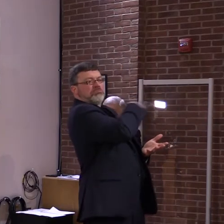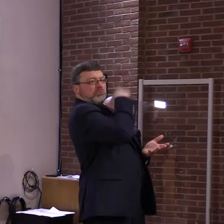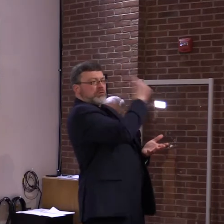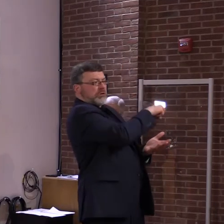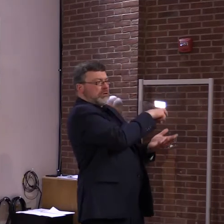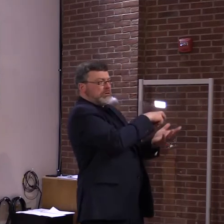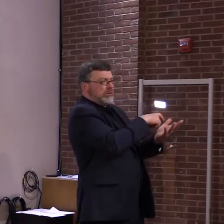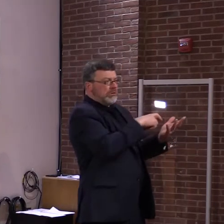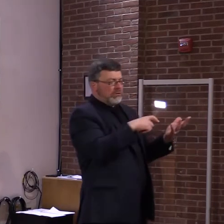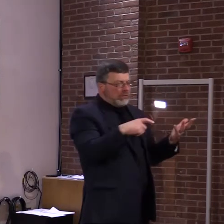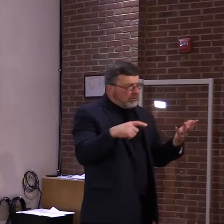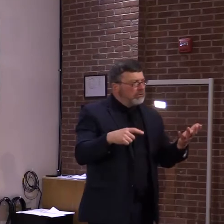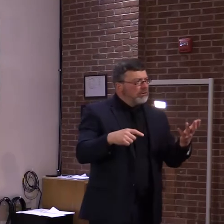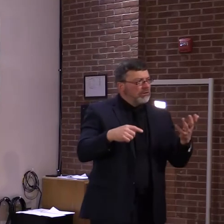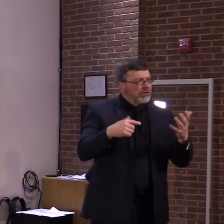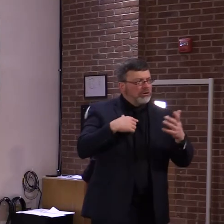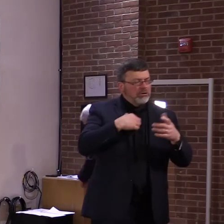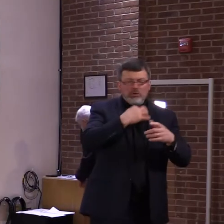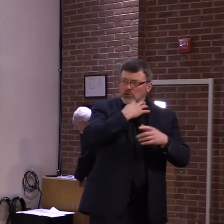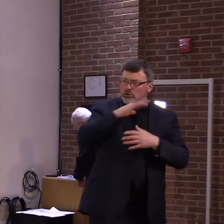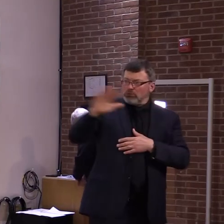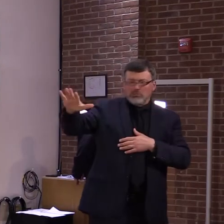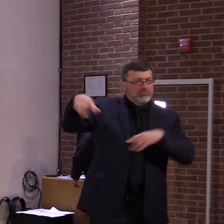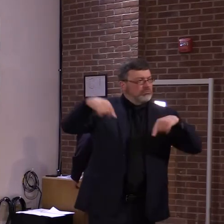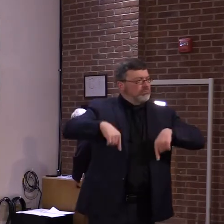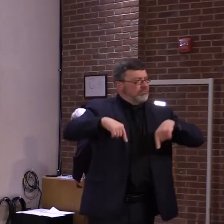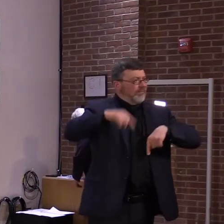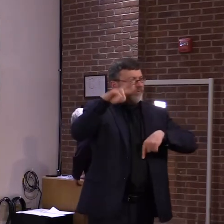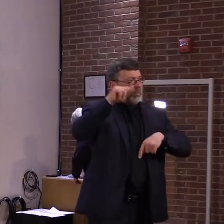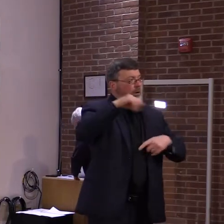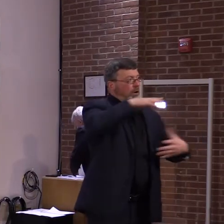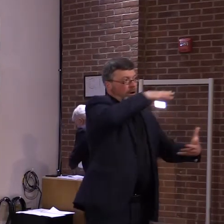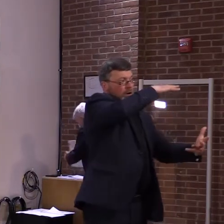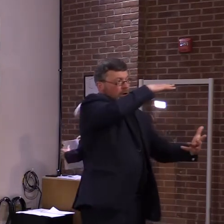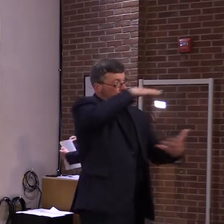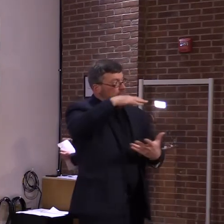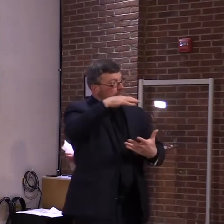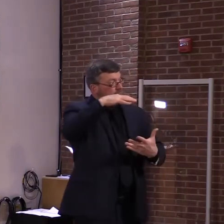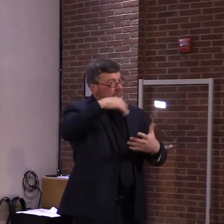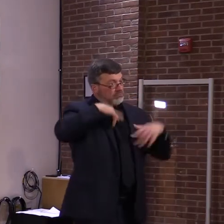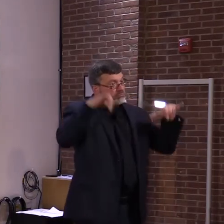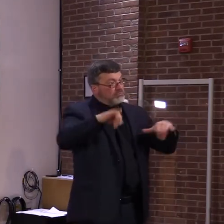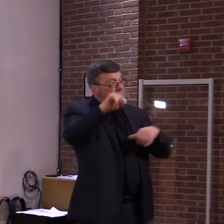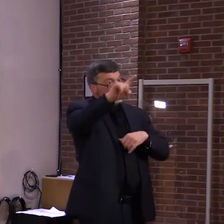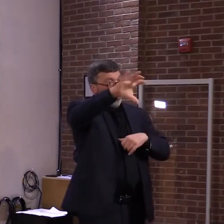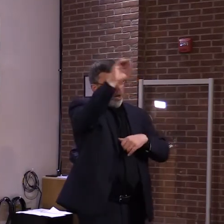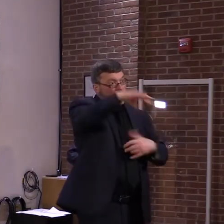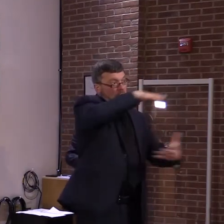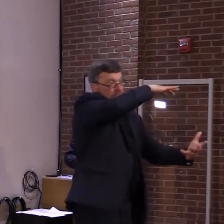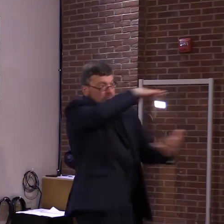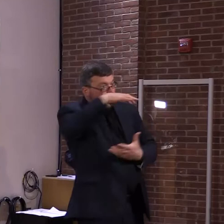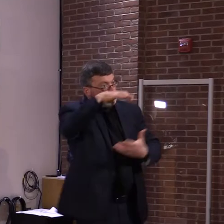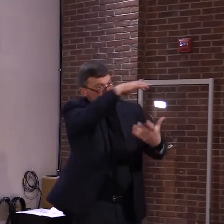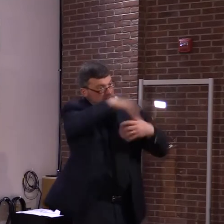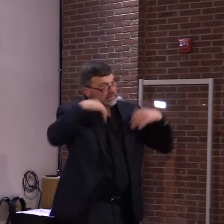weekly allocation, and are we taking the full amount every week, and are we using the full amount every week?